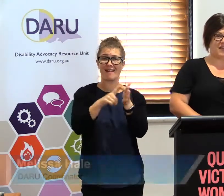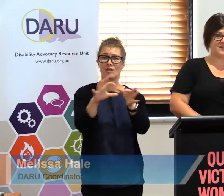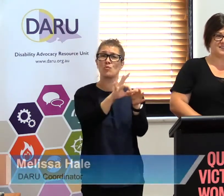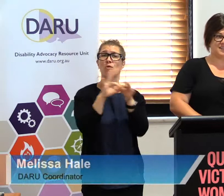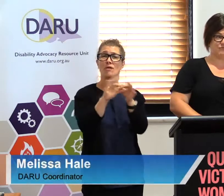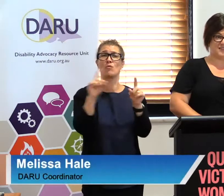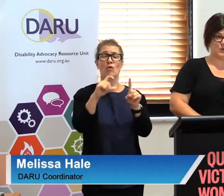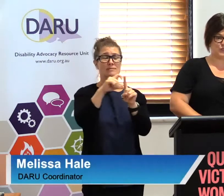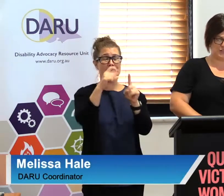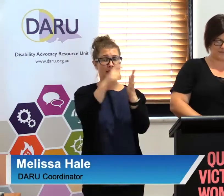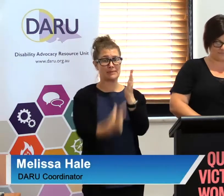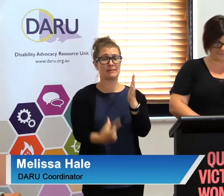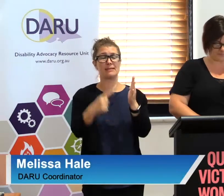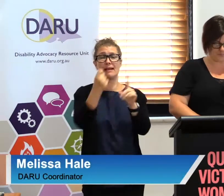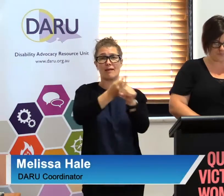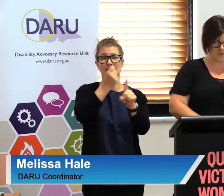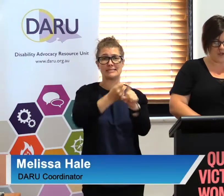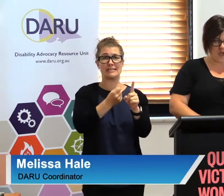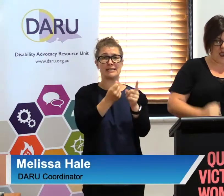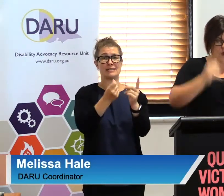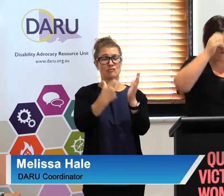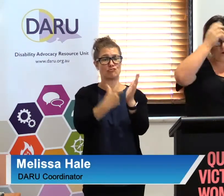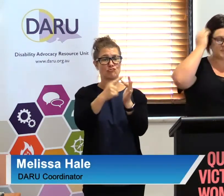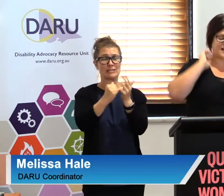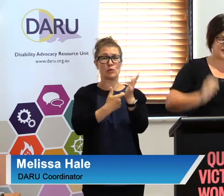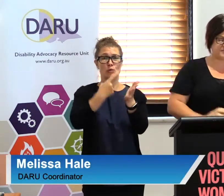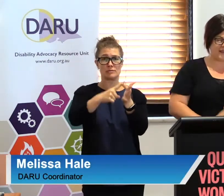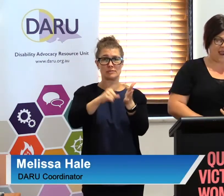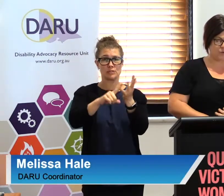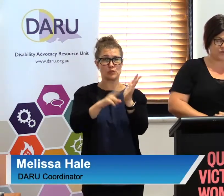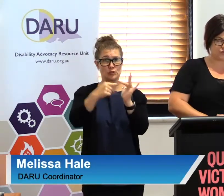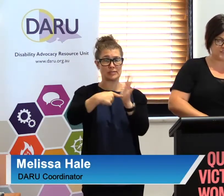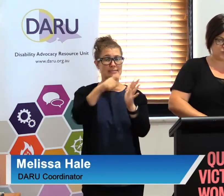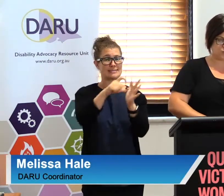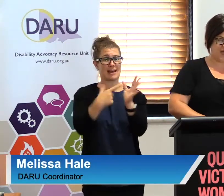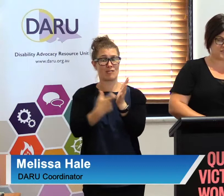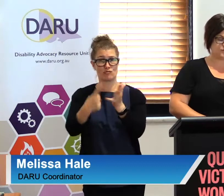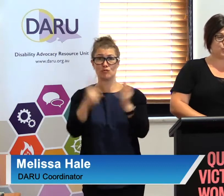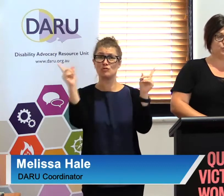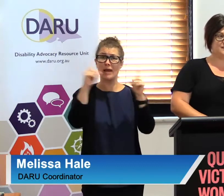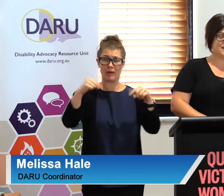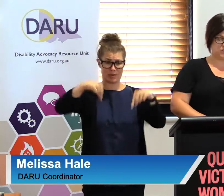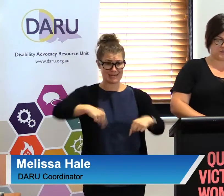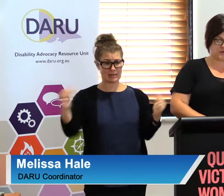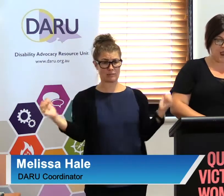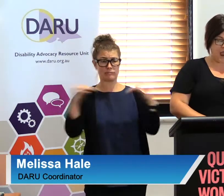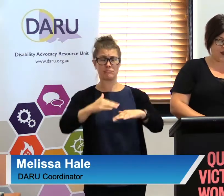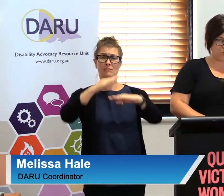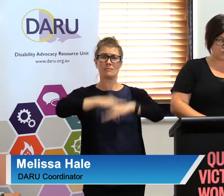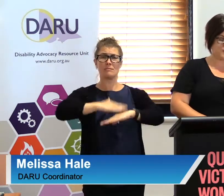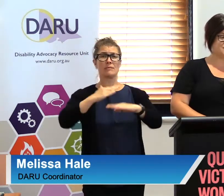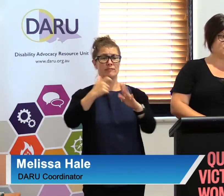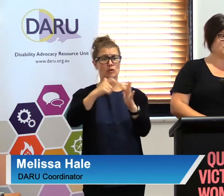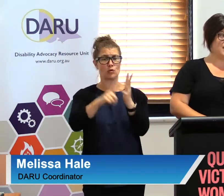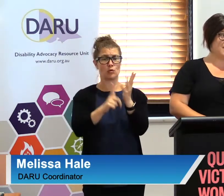Disability Advocacy Resource Unit. Our forum today is being held on the traditional lands of the Kulin Nation, and I wish